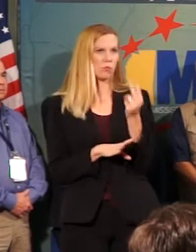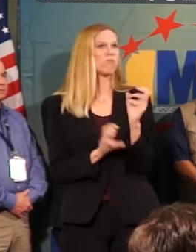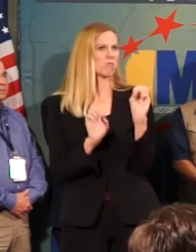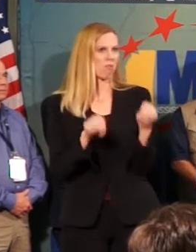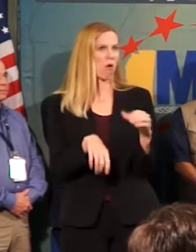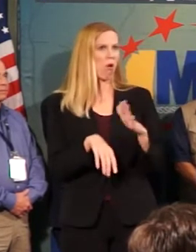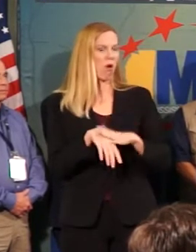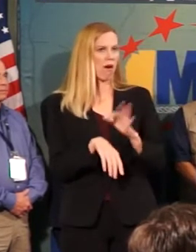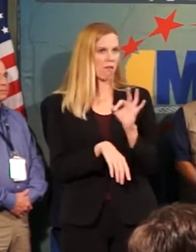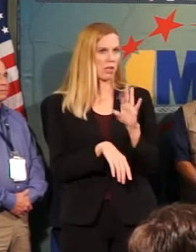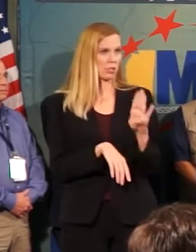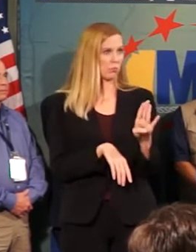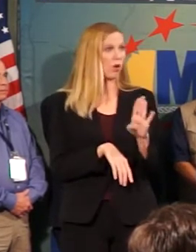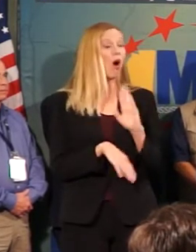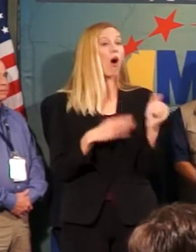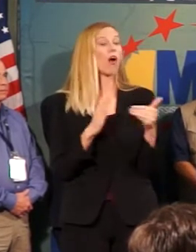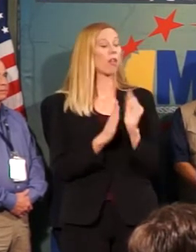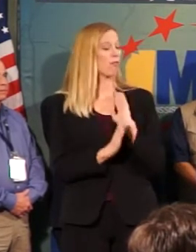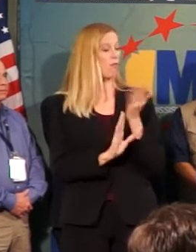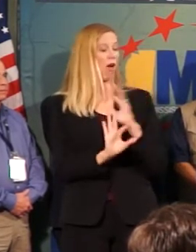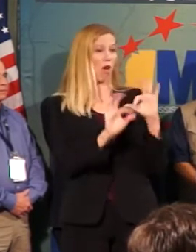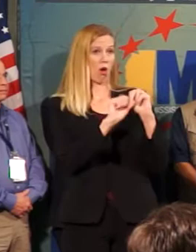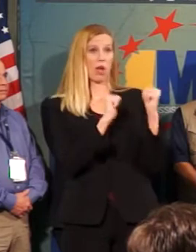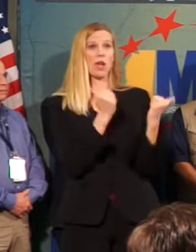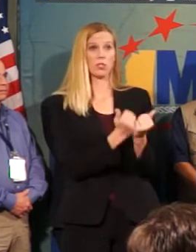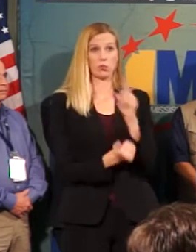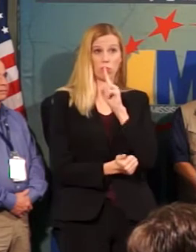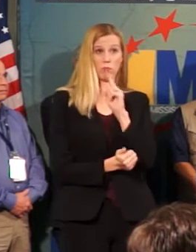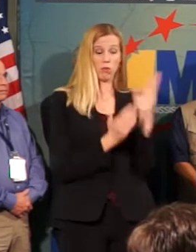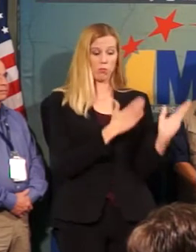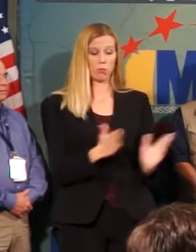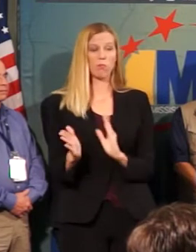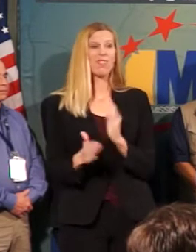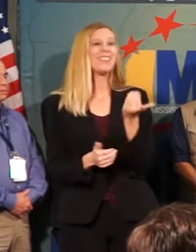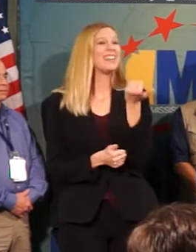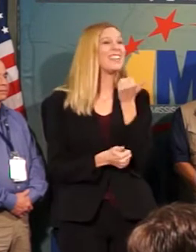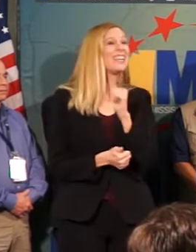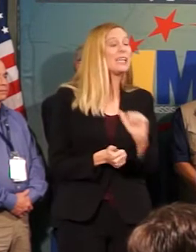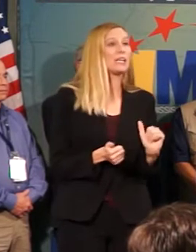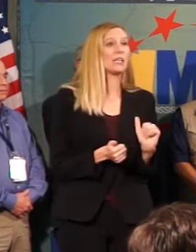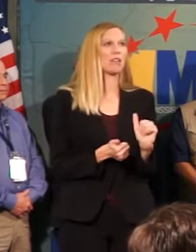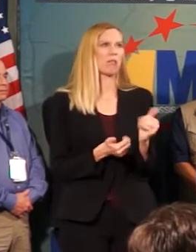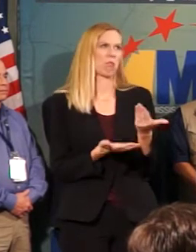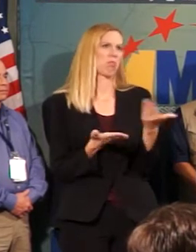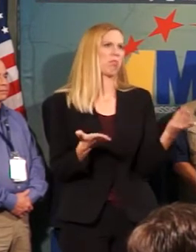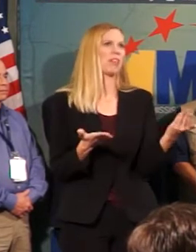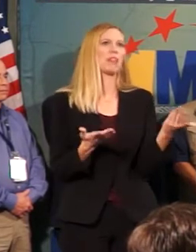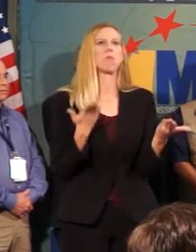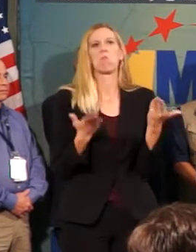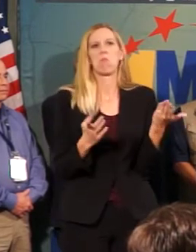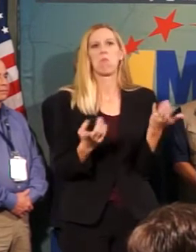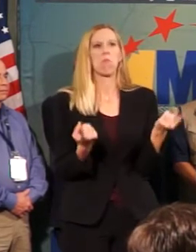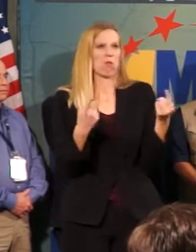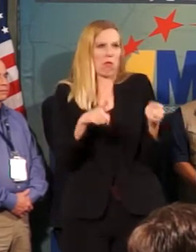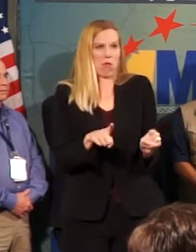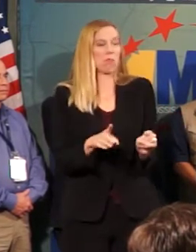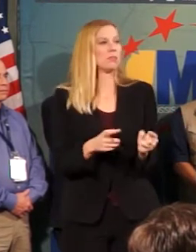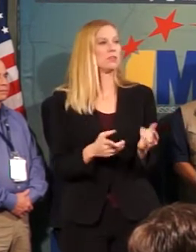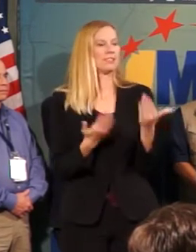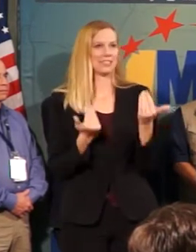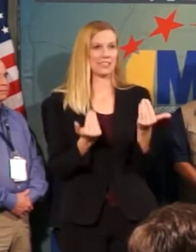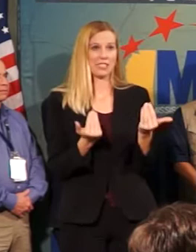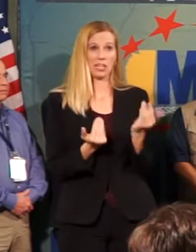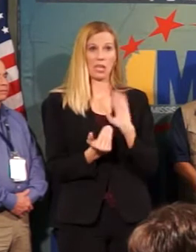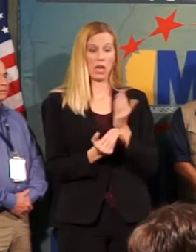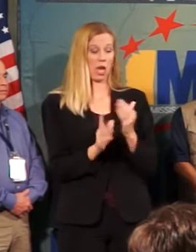just confirm that all of our state agencies are in fact prepared for anything that Mother Nature might be throwing at us. Today our